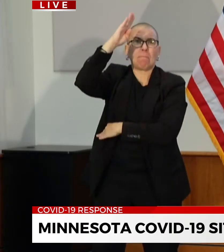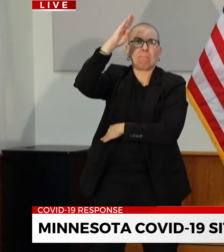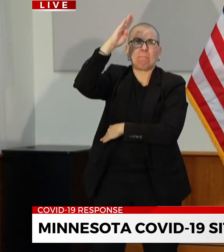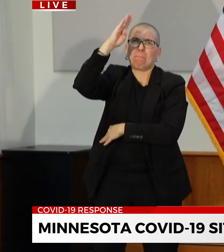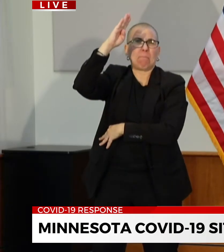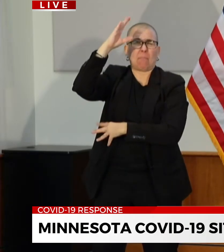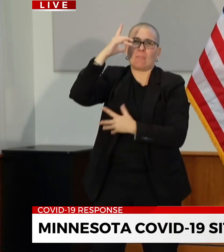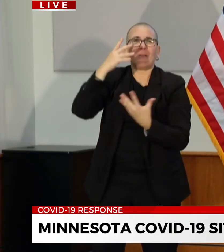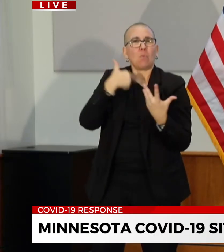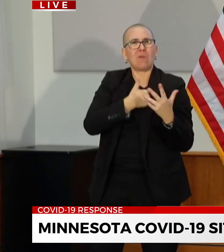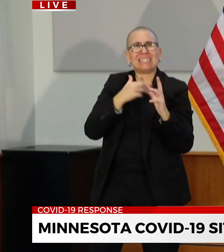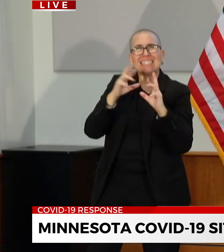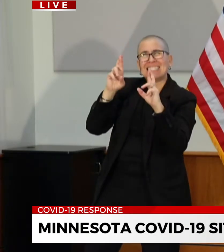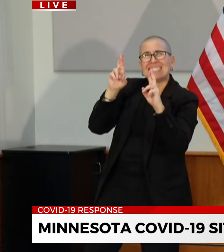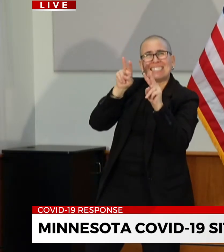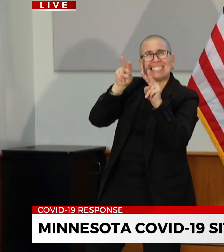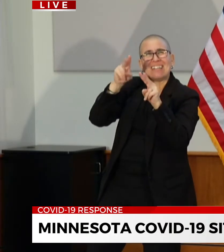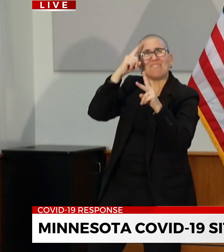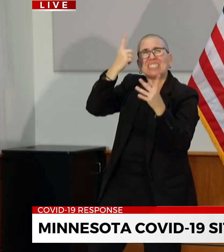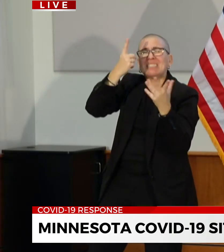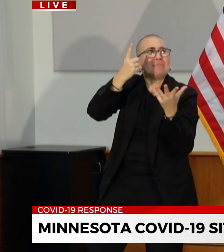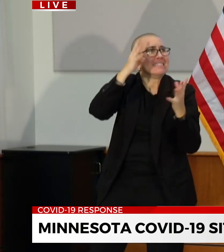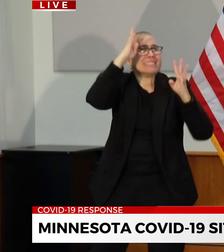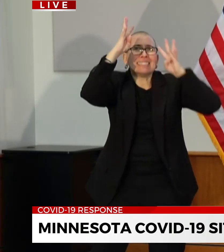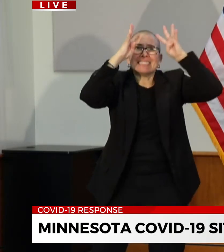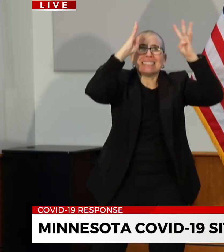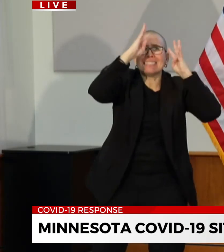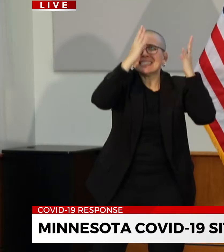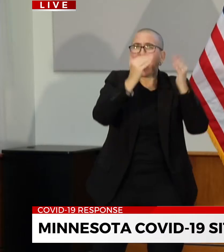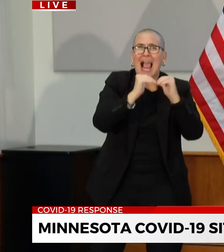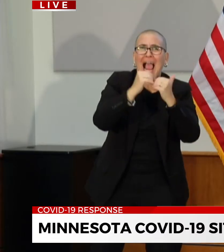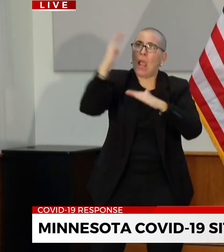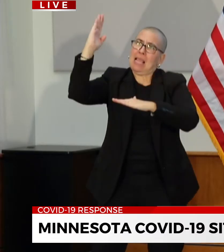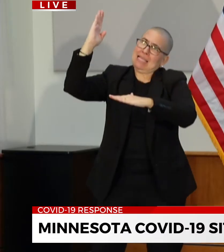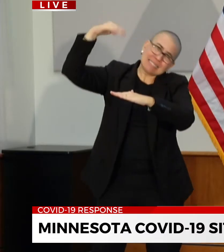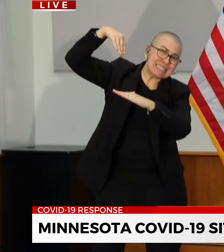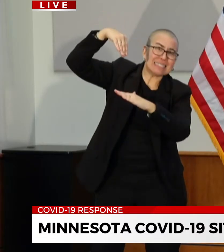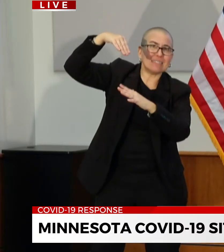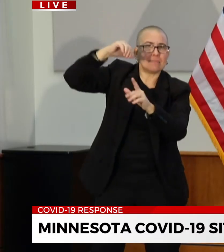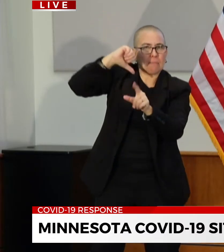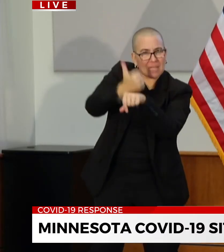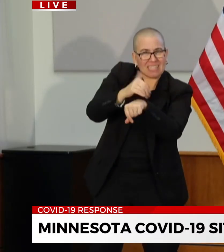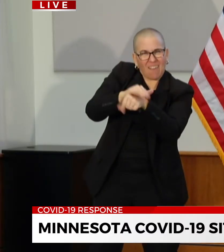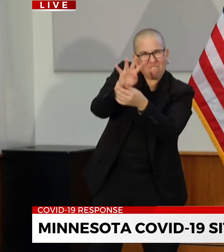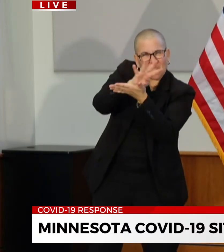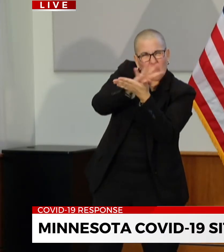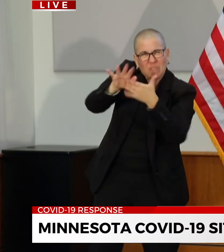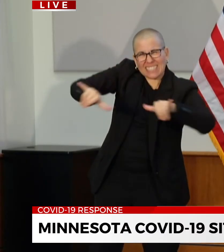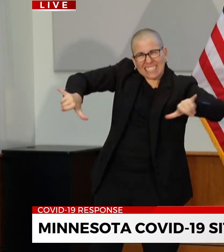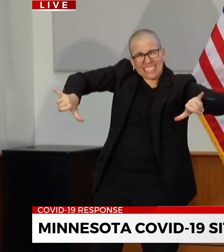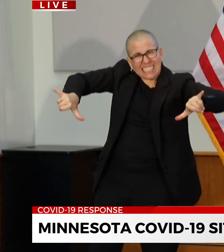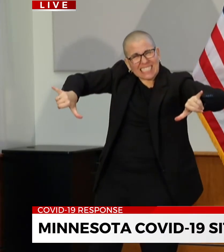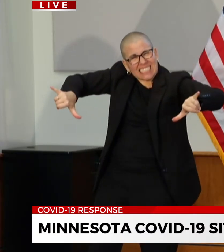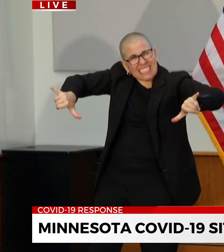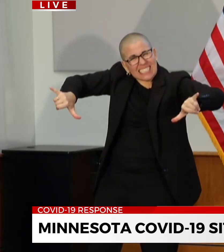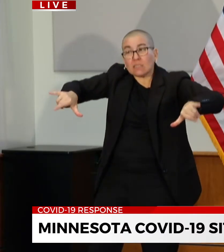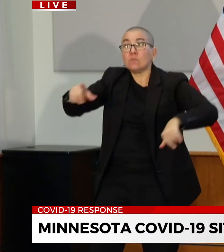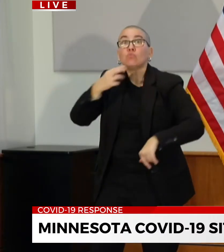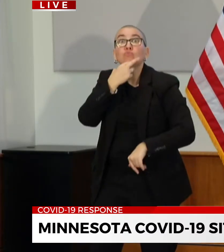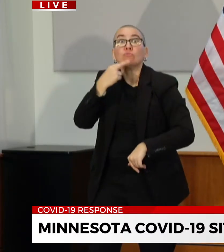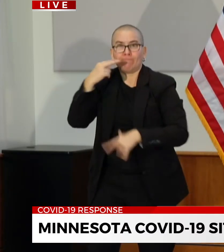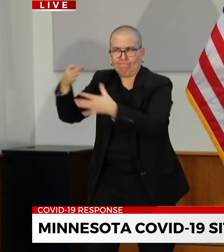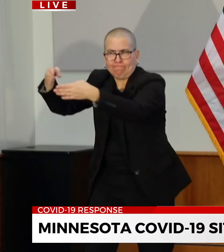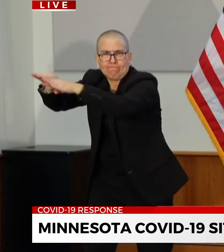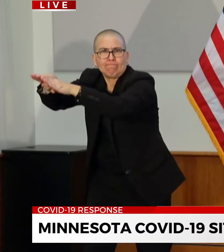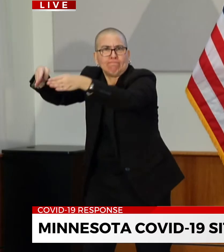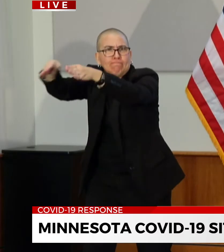for evidence over the coming weeks that the 4-week pause that we're in now will have a sustainable impact on these numbers, but only